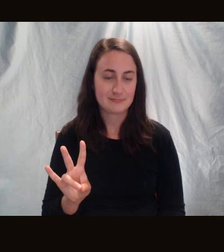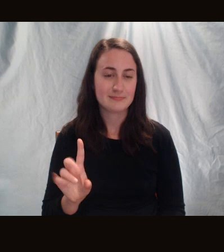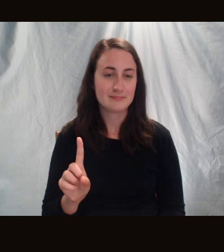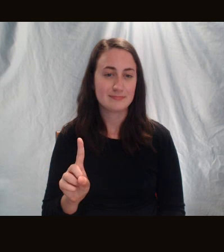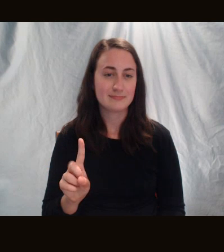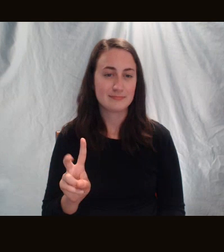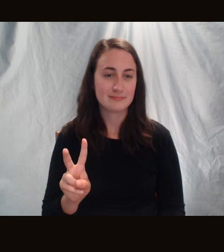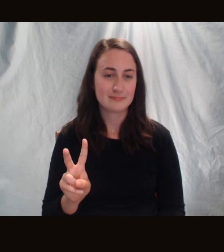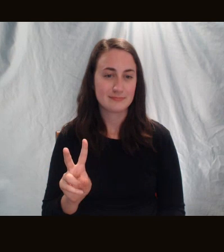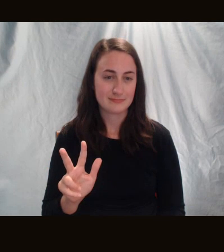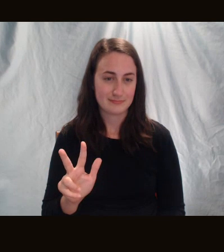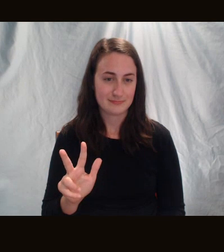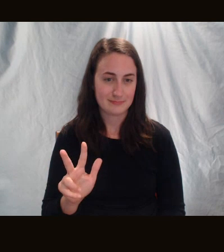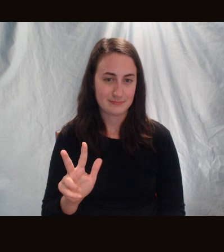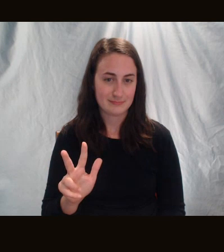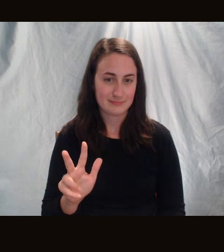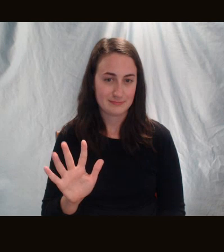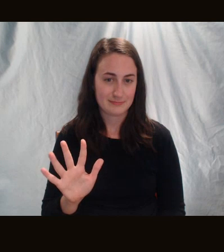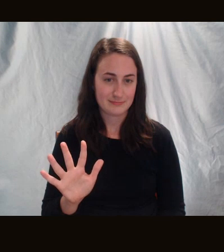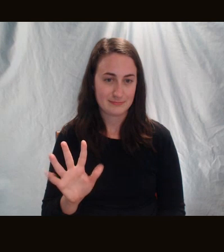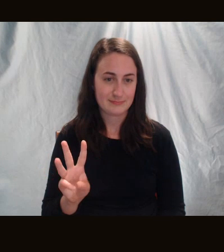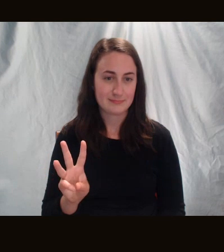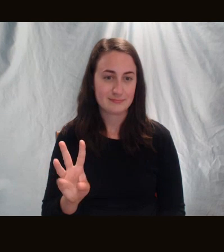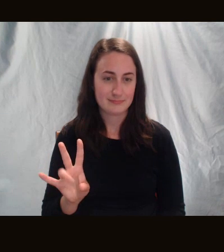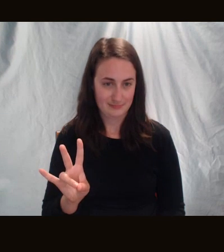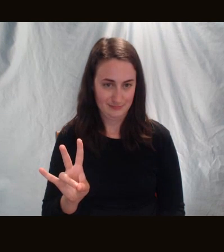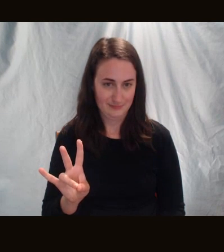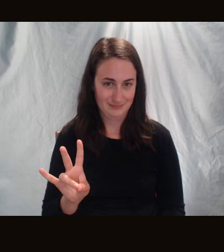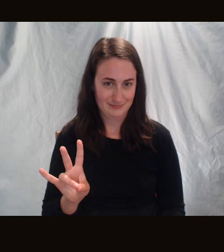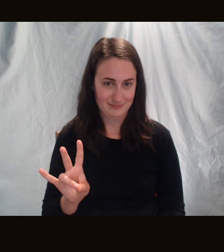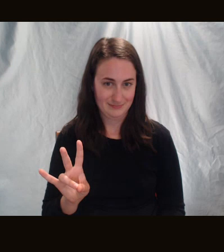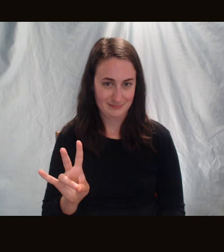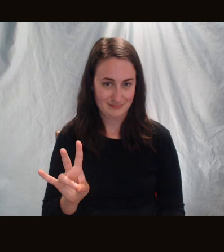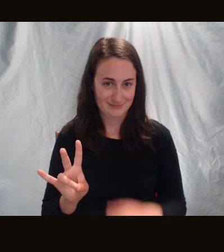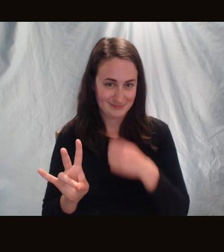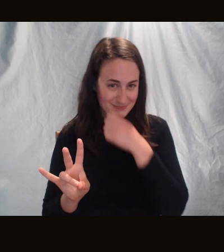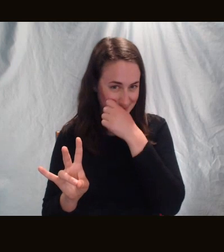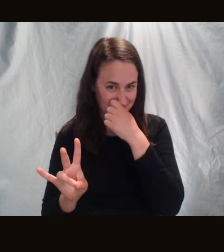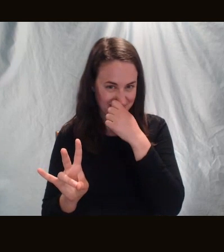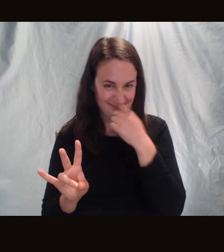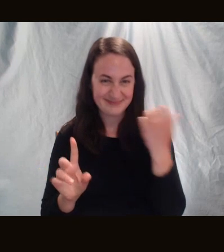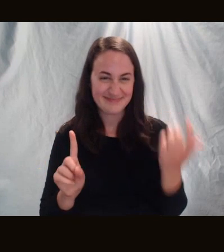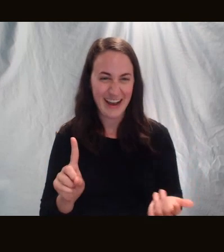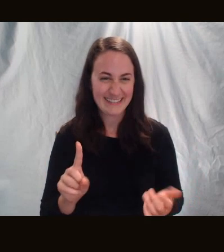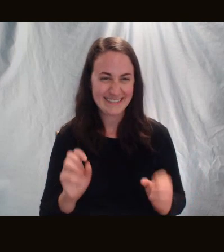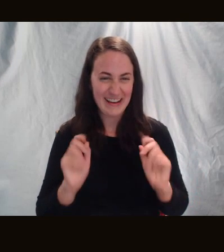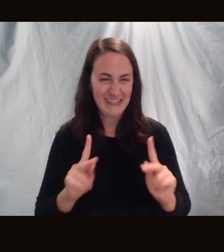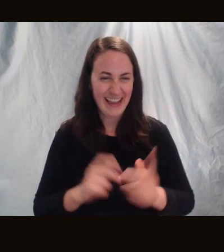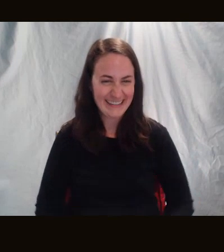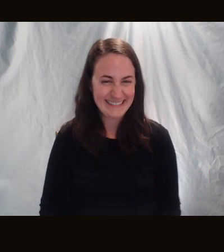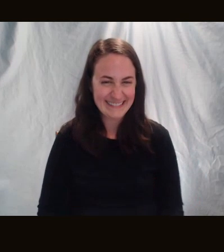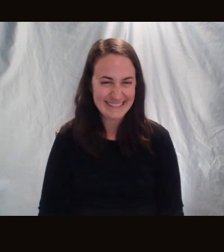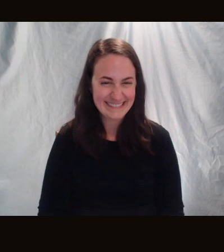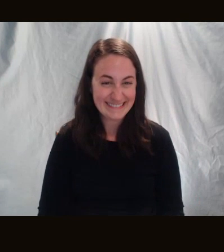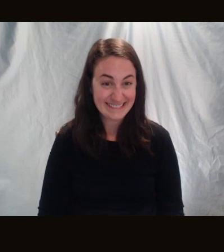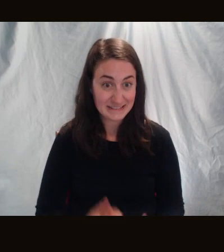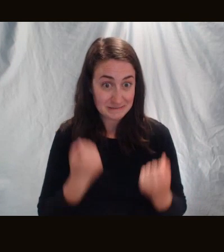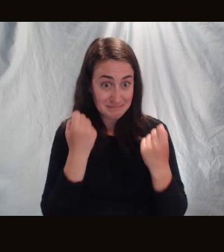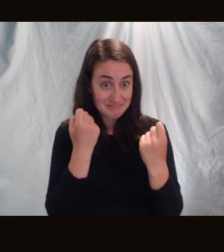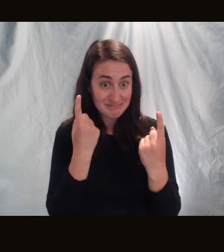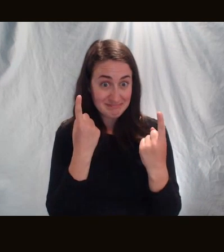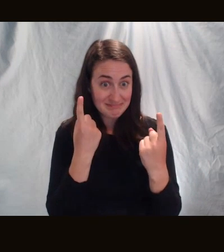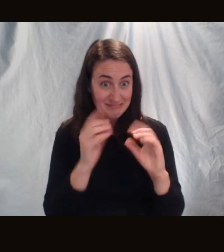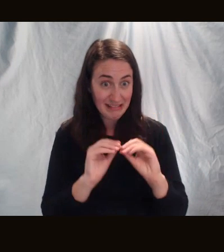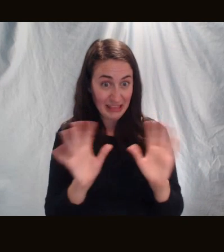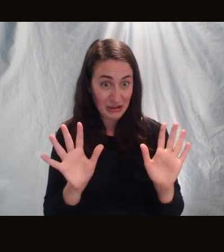7. 1, 2, 3. And 5, 6, 7. 1. Okay? Is that making sense? I